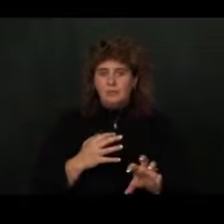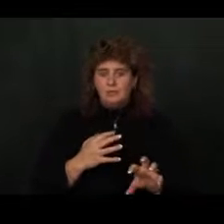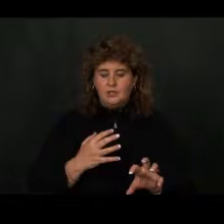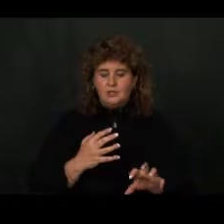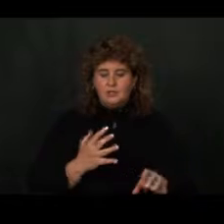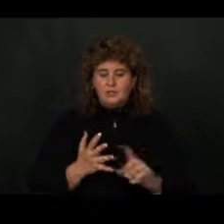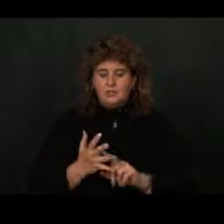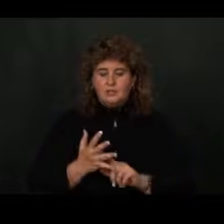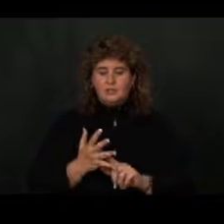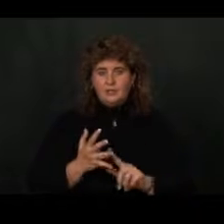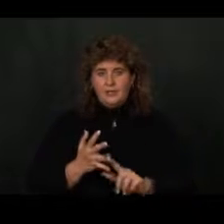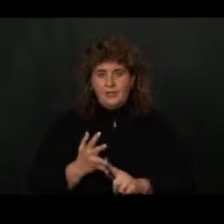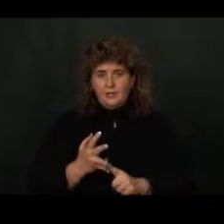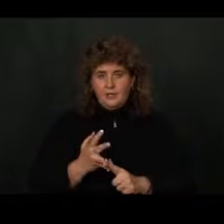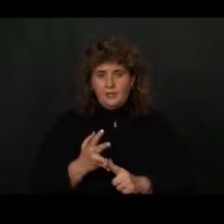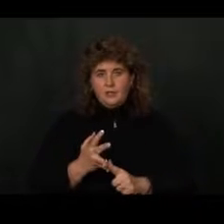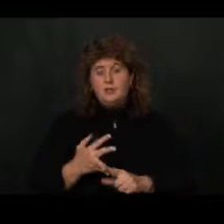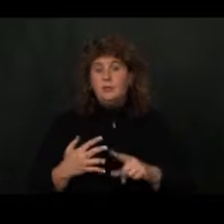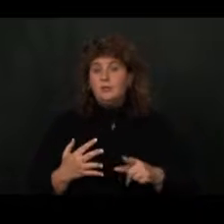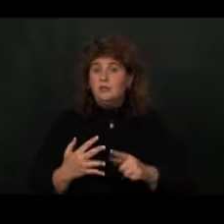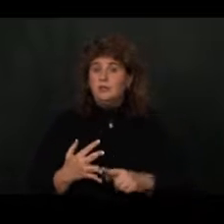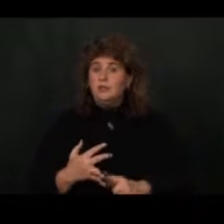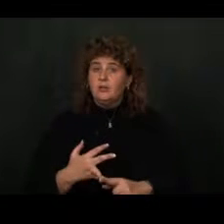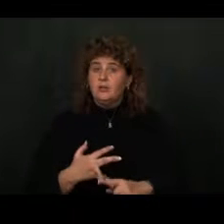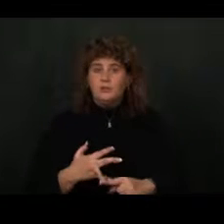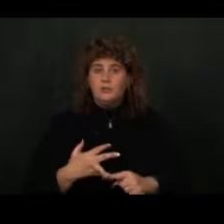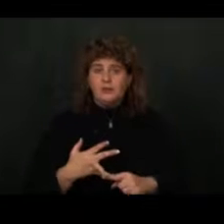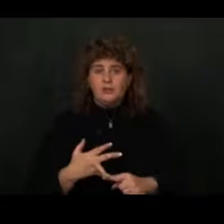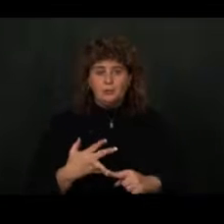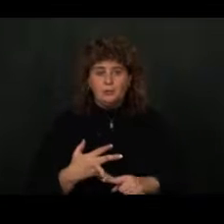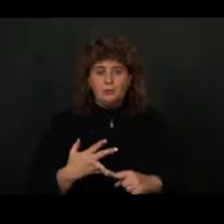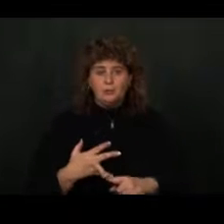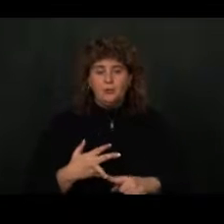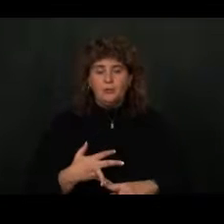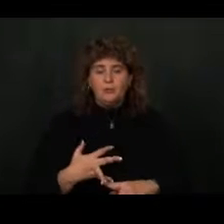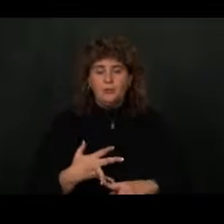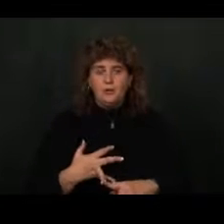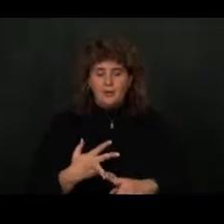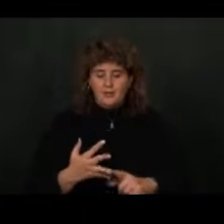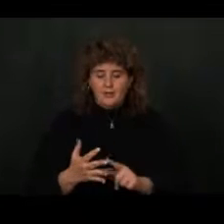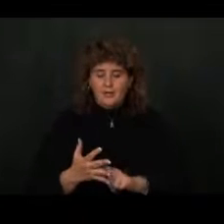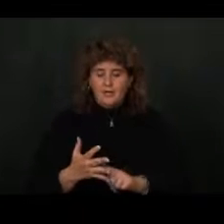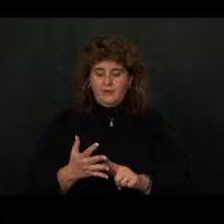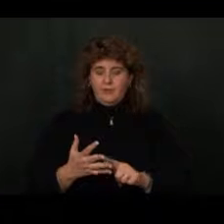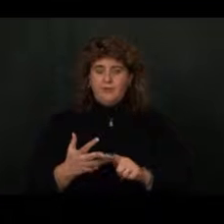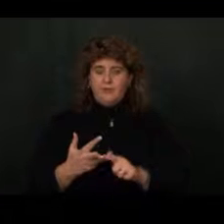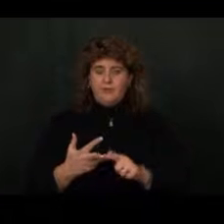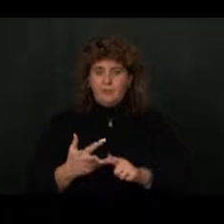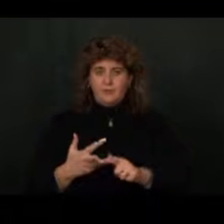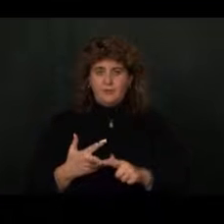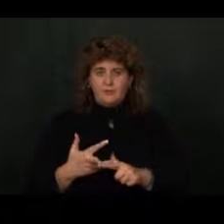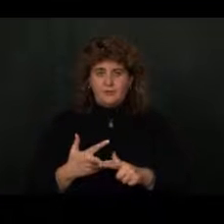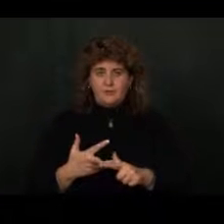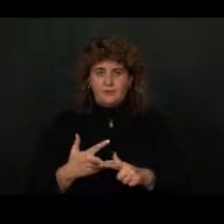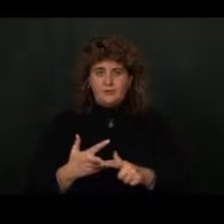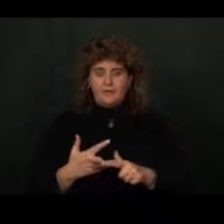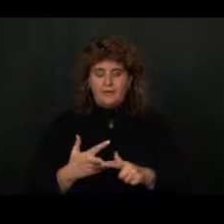pathogen. Staph epi, which we mentioned earlier as part of your normal flora, and then Staph saprophyticus.